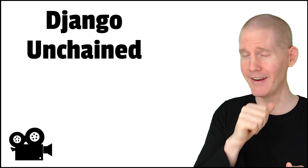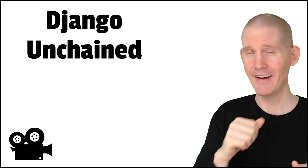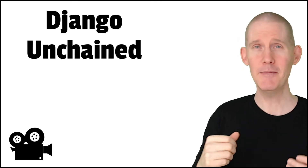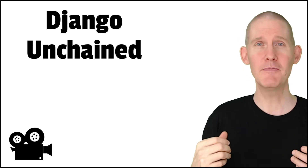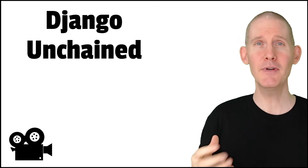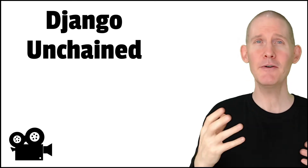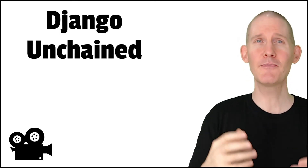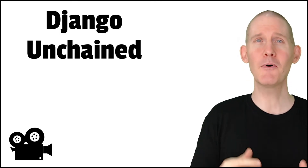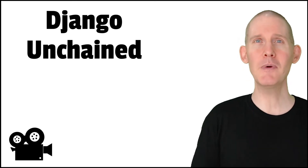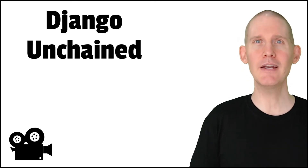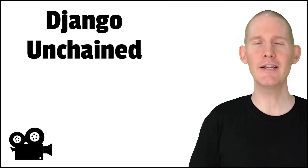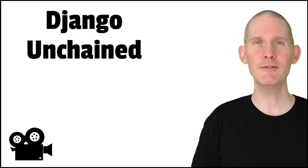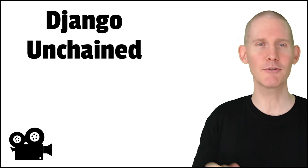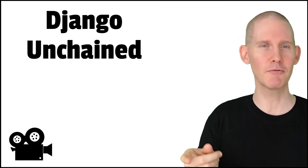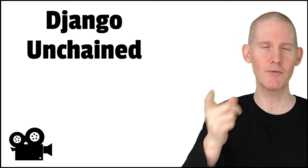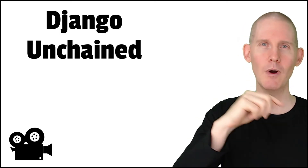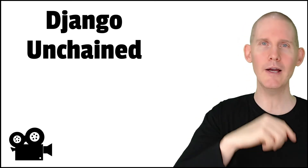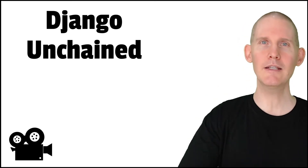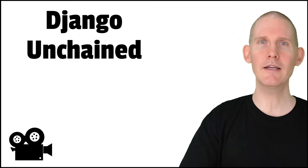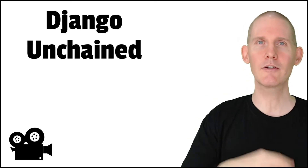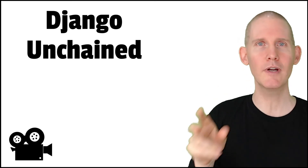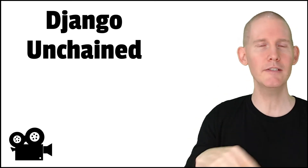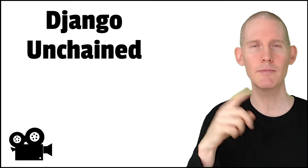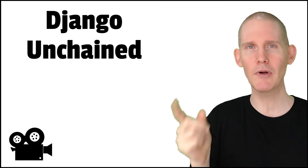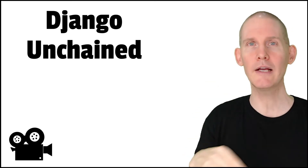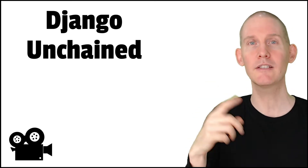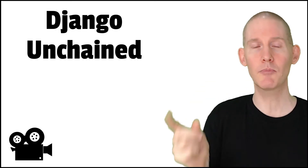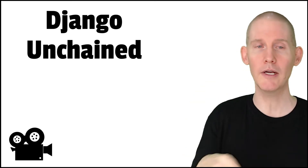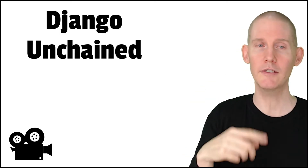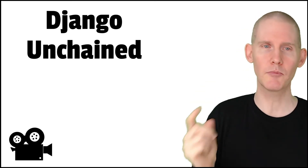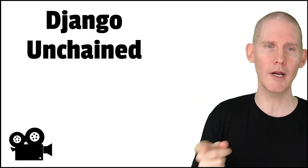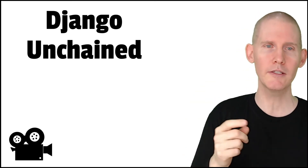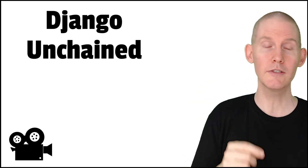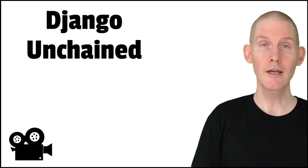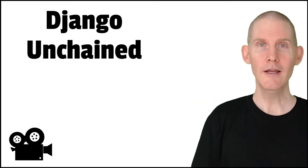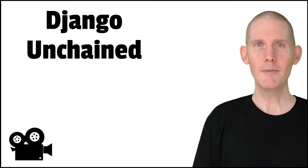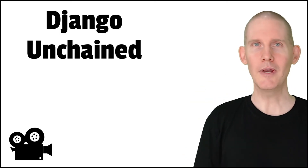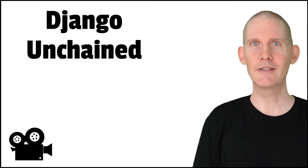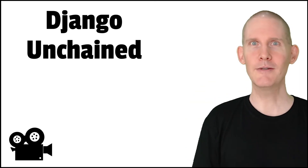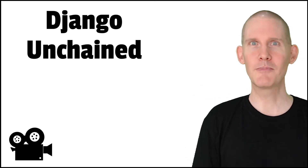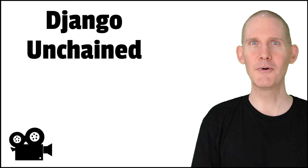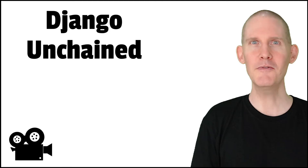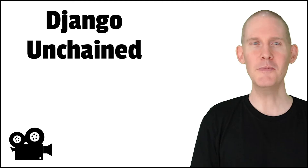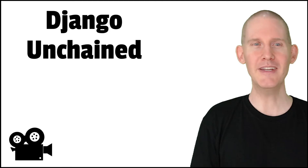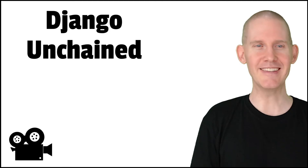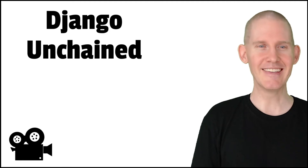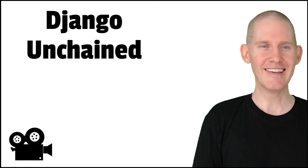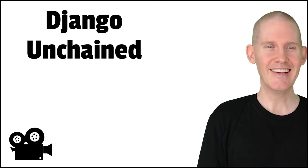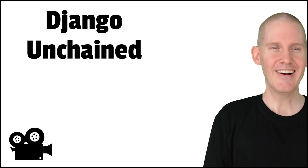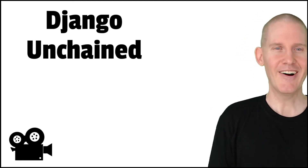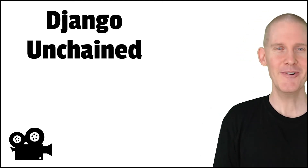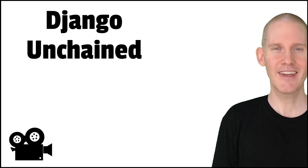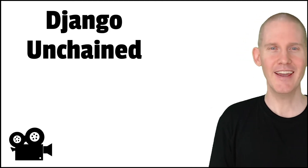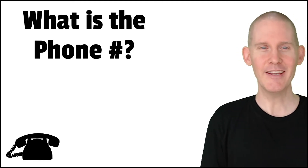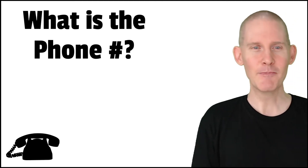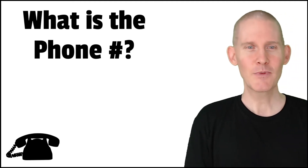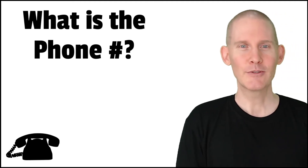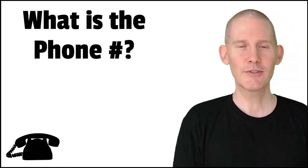I'm in video format here, so rewind like crazy. Practice, practice, practice makes improvement. Okay, so